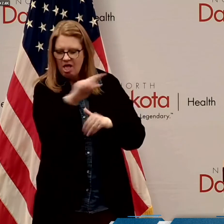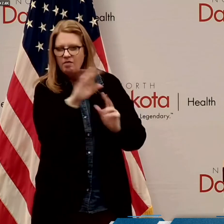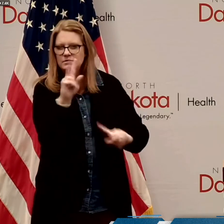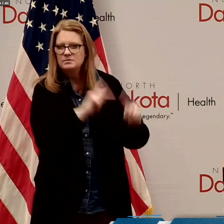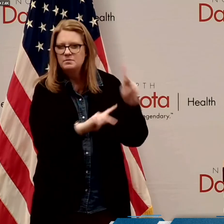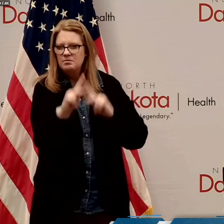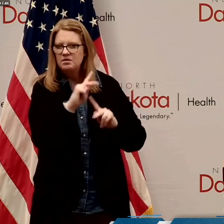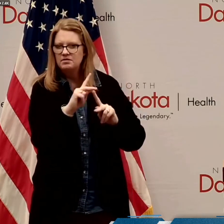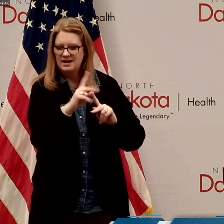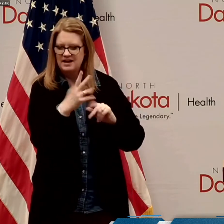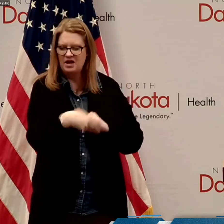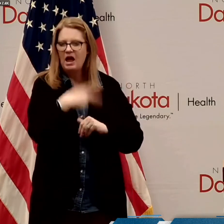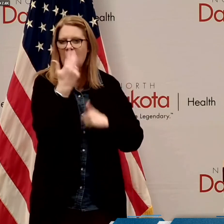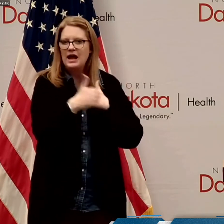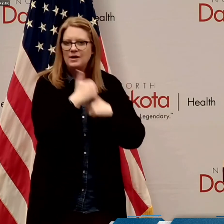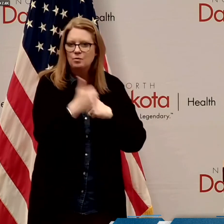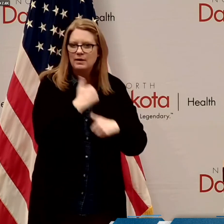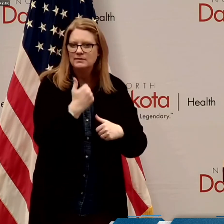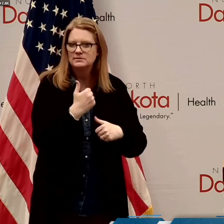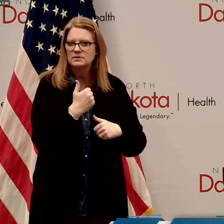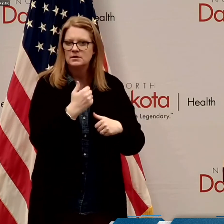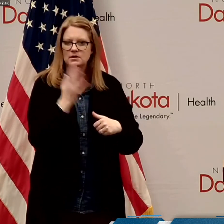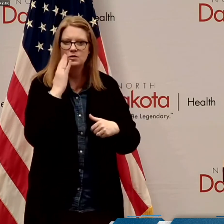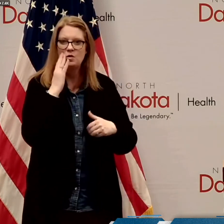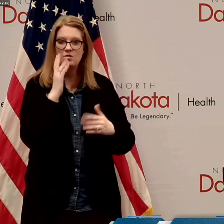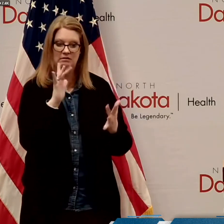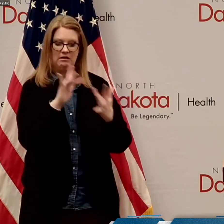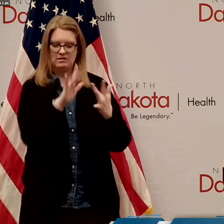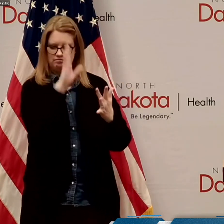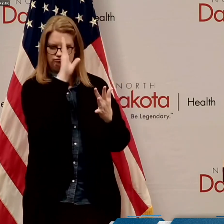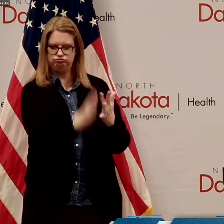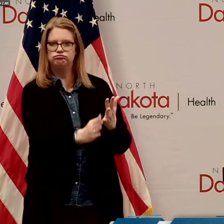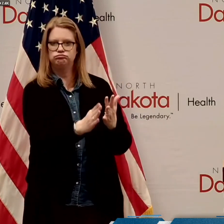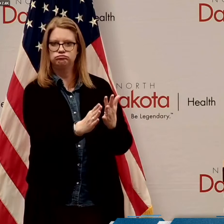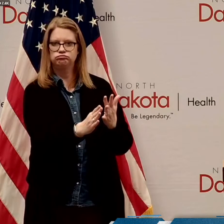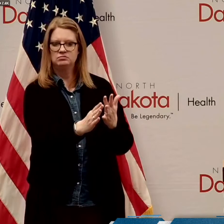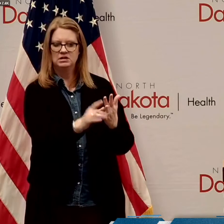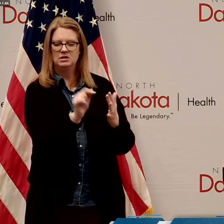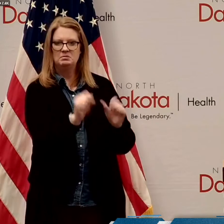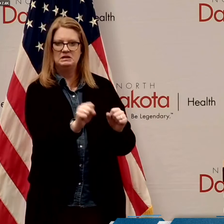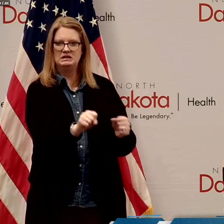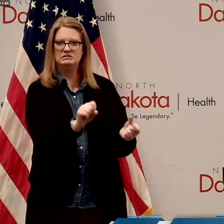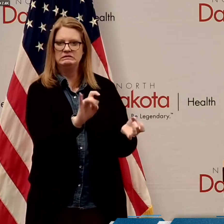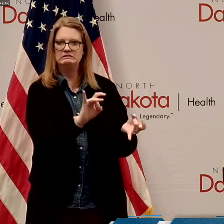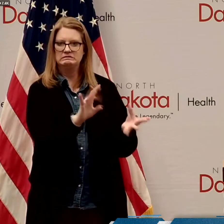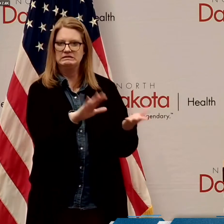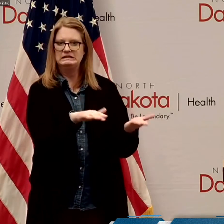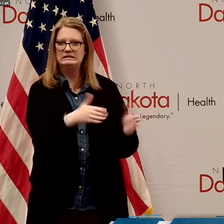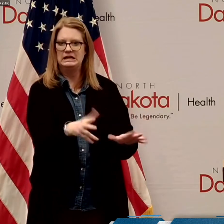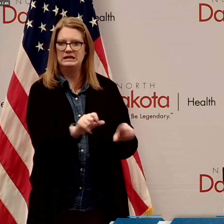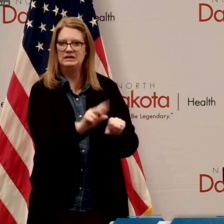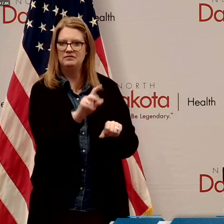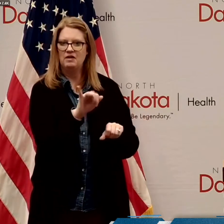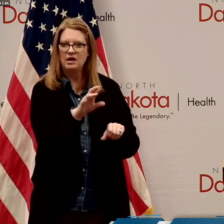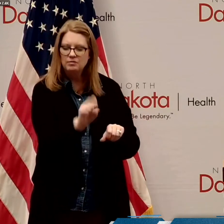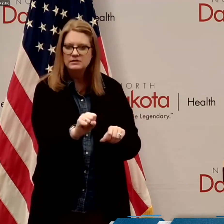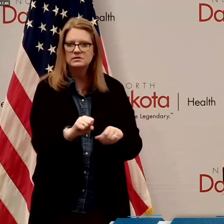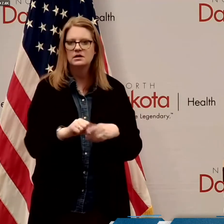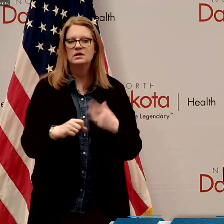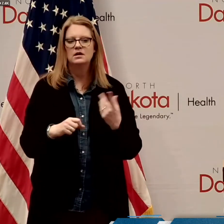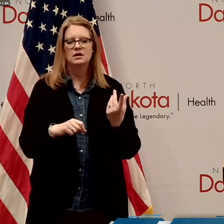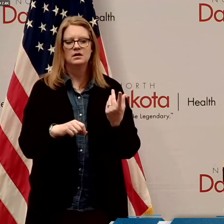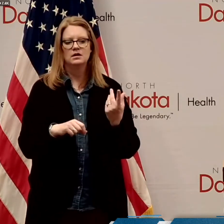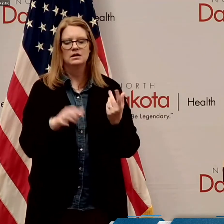most at risk who coming into direct contact with this potentially deadly virus. The amended order